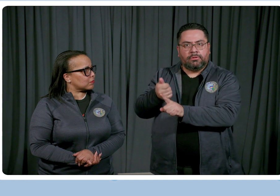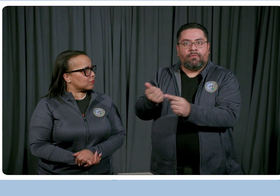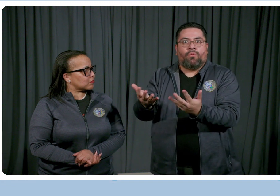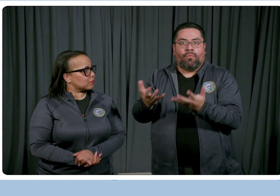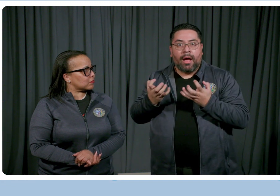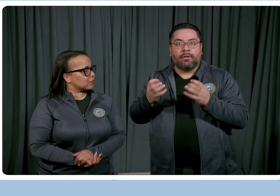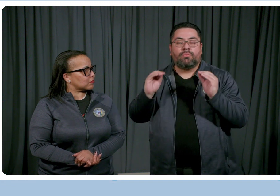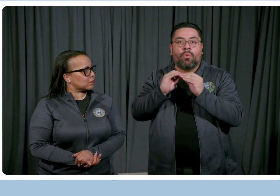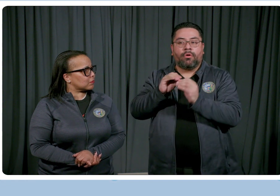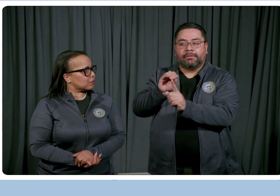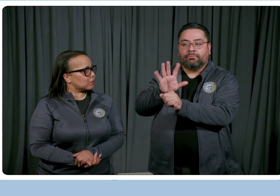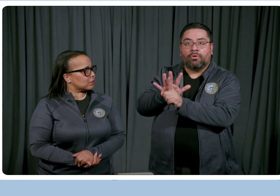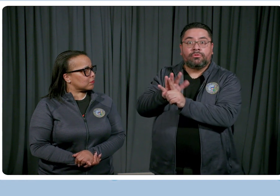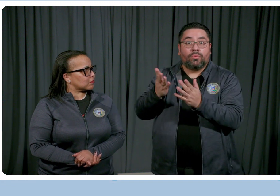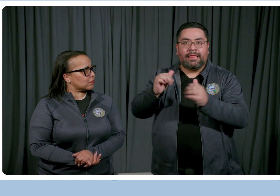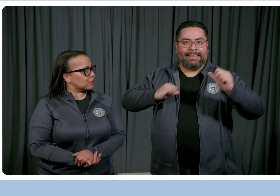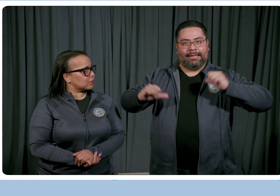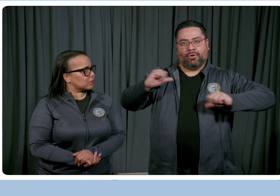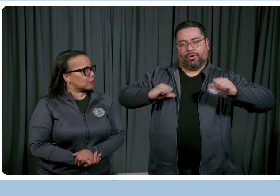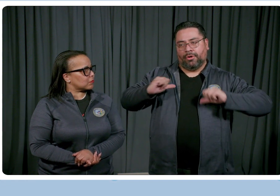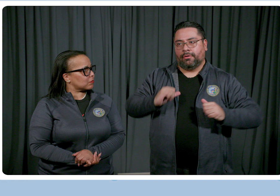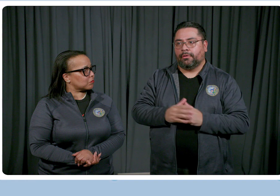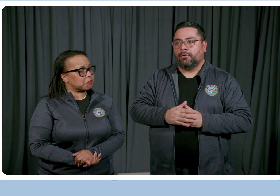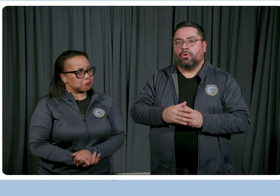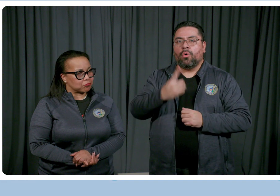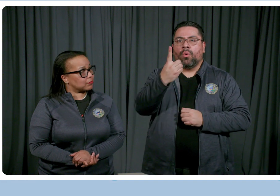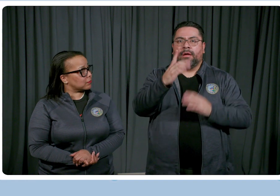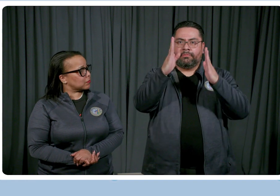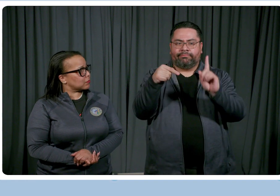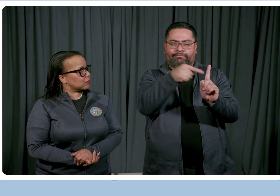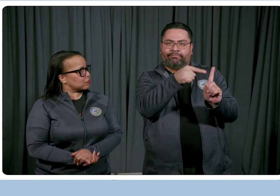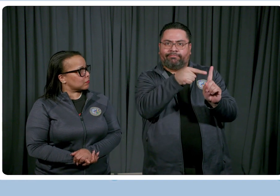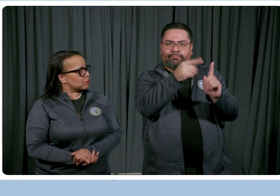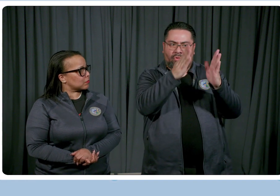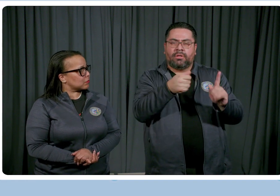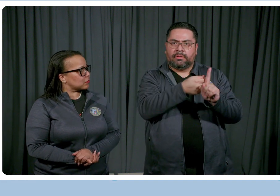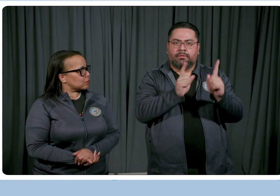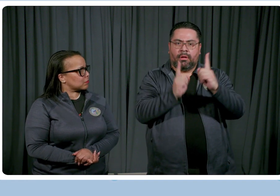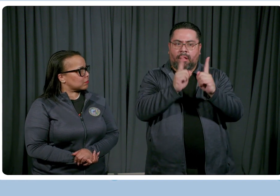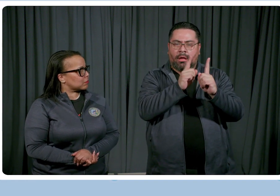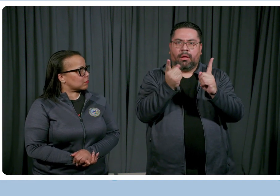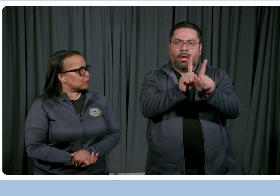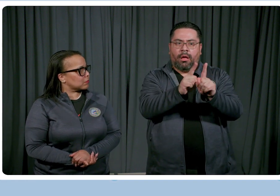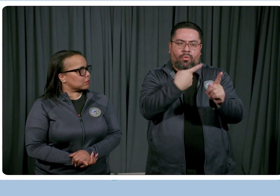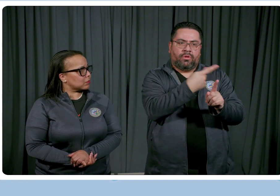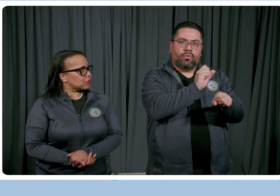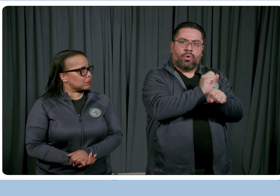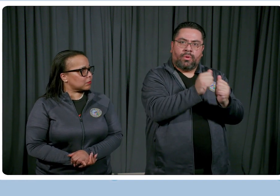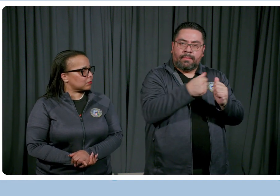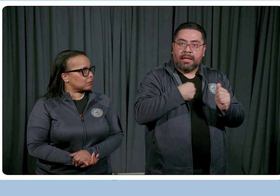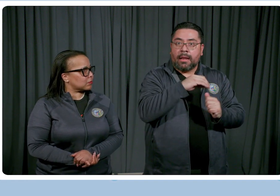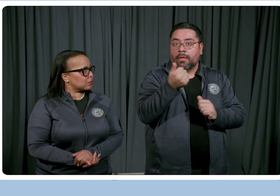very interested in kind of getting more exposure around theater, and one of the mentors was able to collaborate with